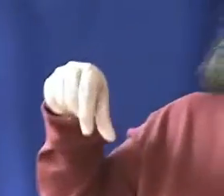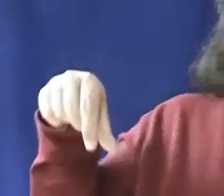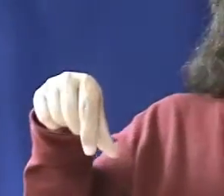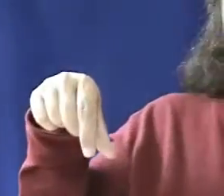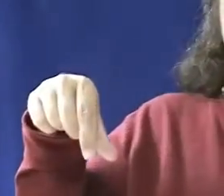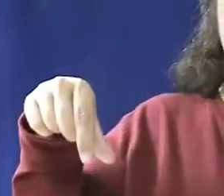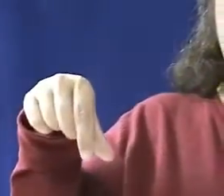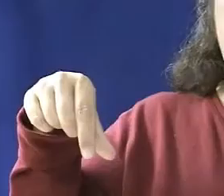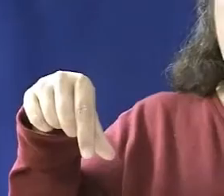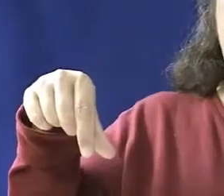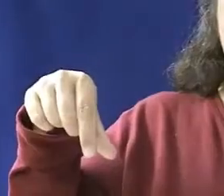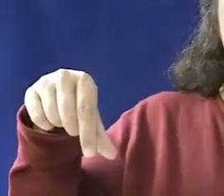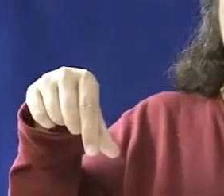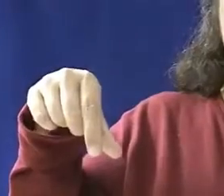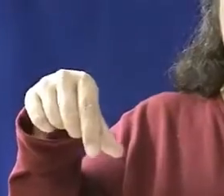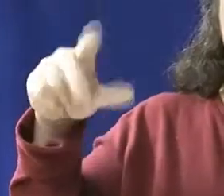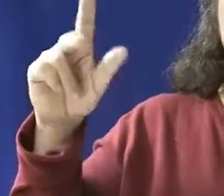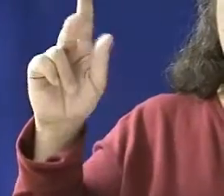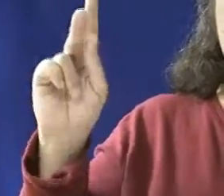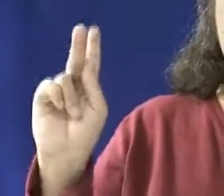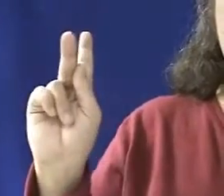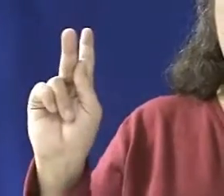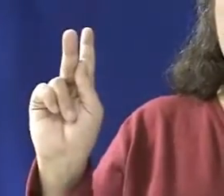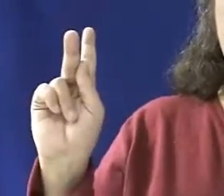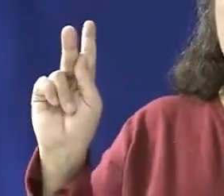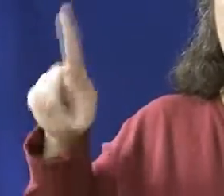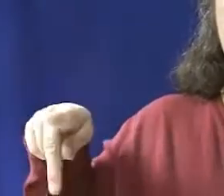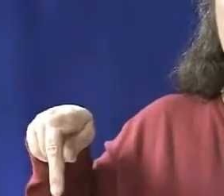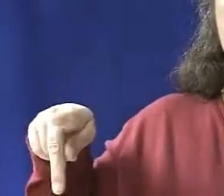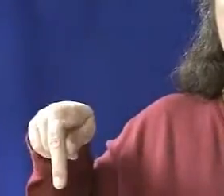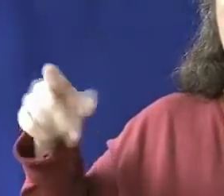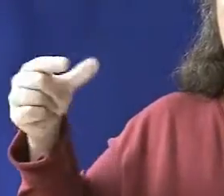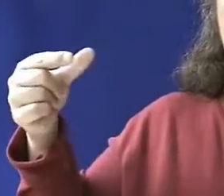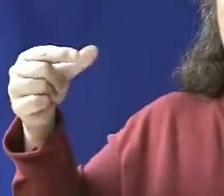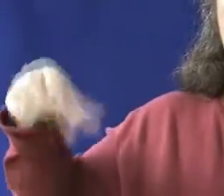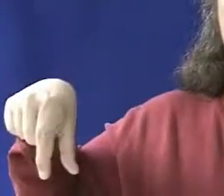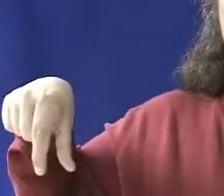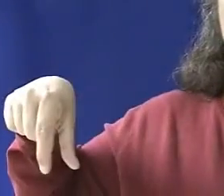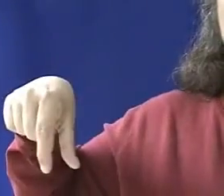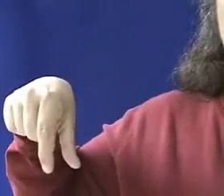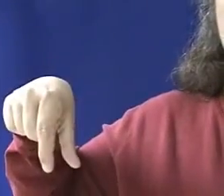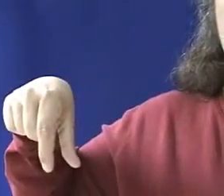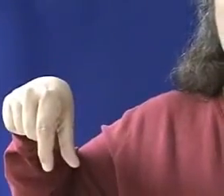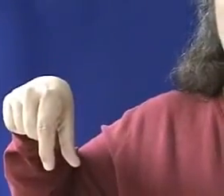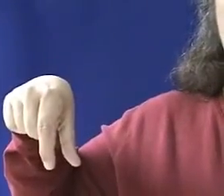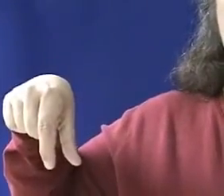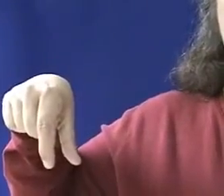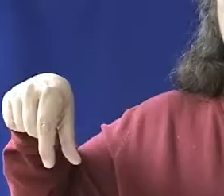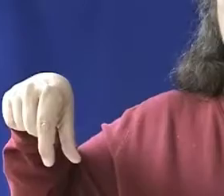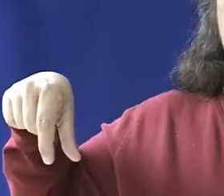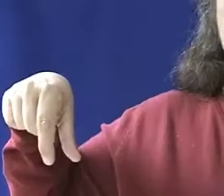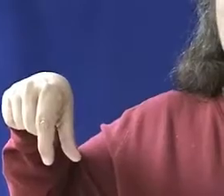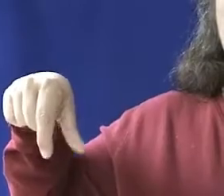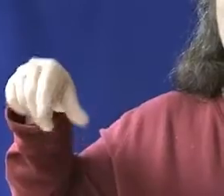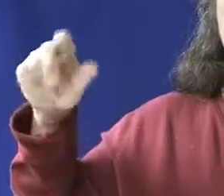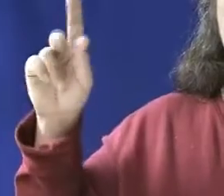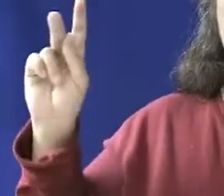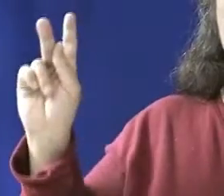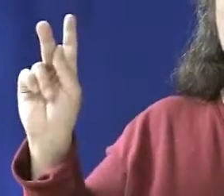comfortable. If you have any military background, KP, GQ are military terms. They should help you remember which one's